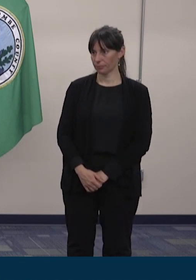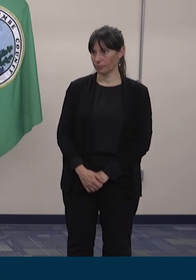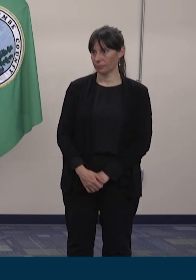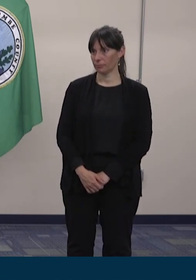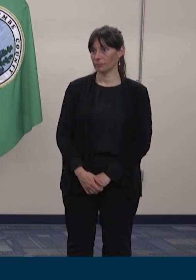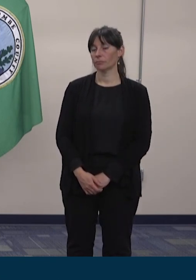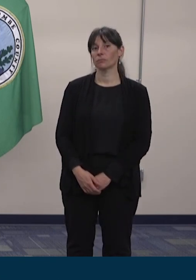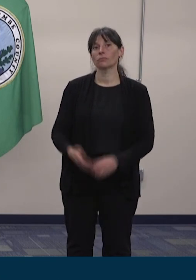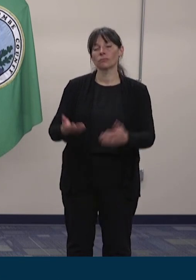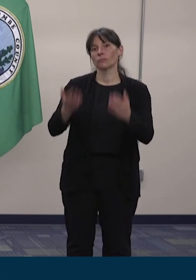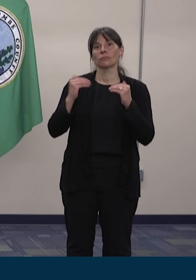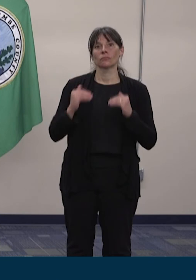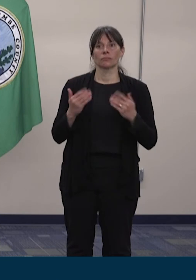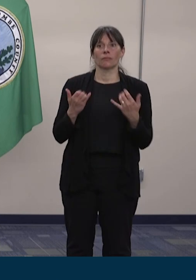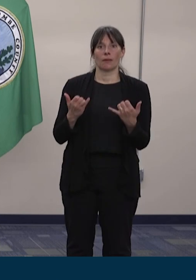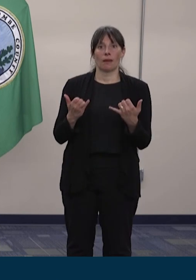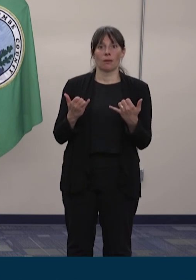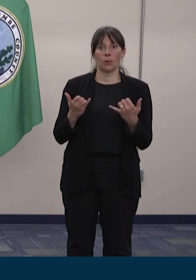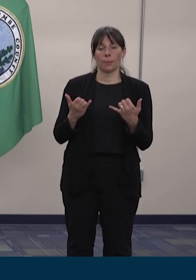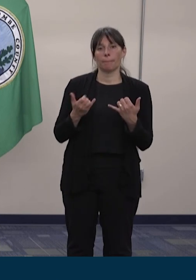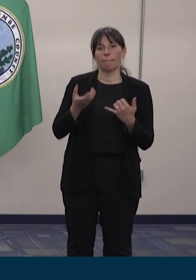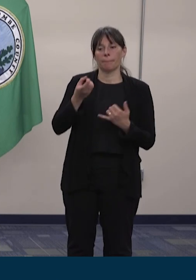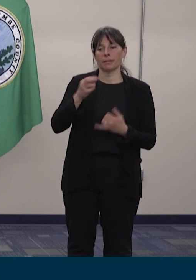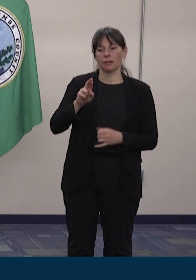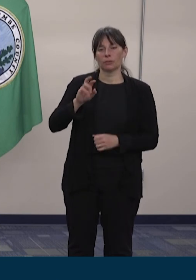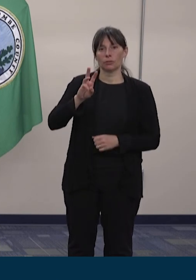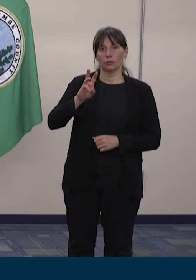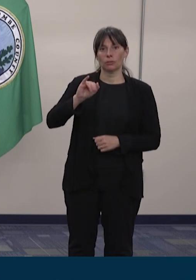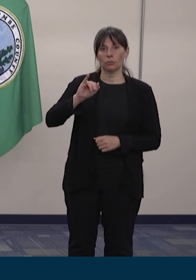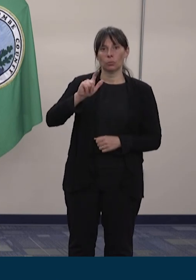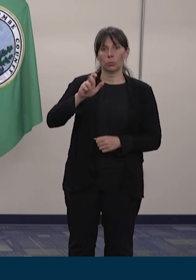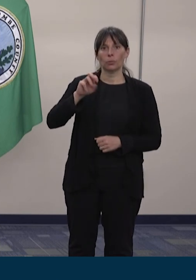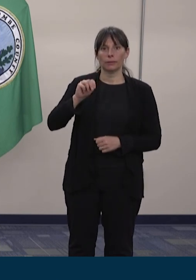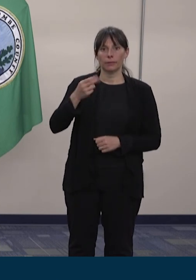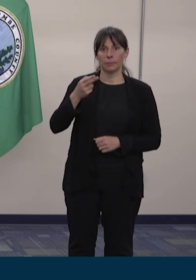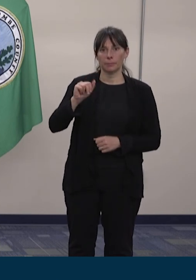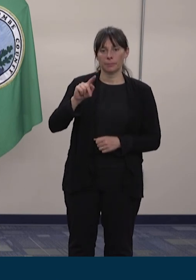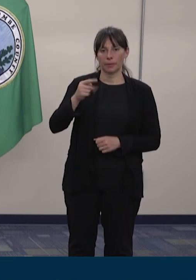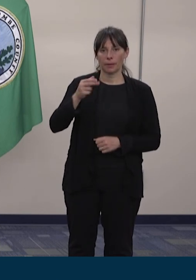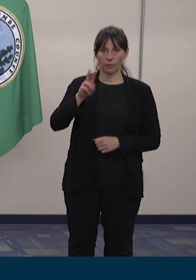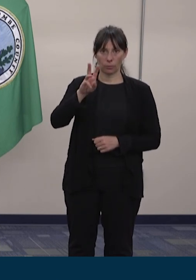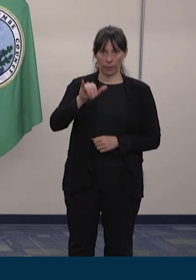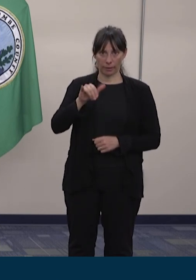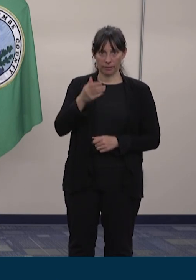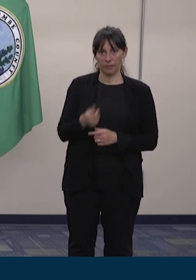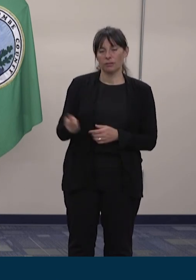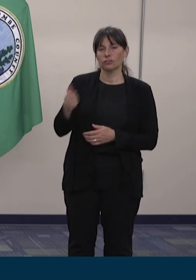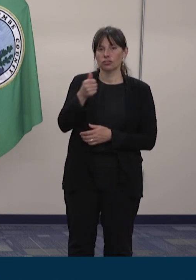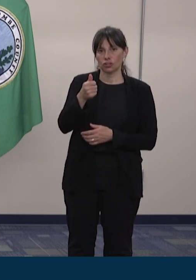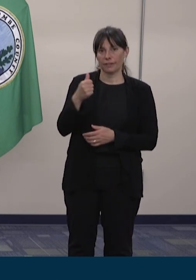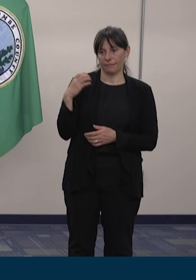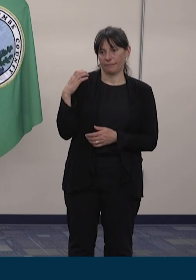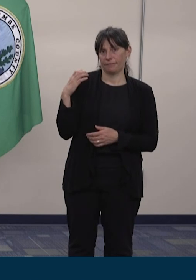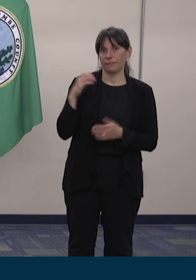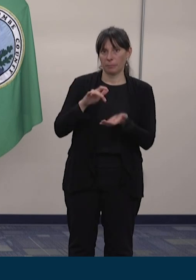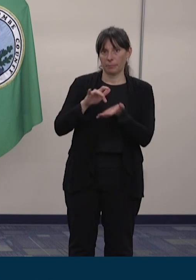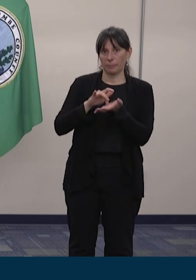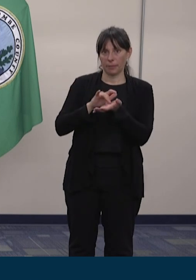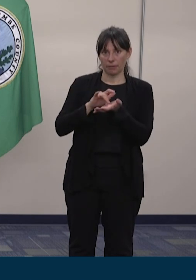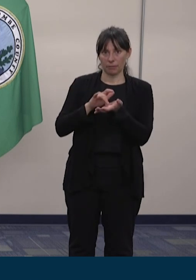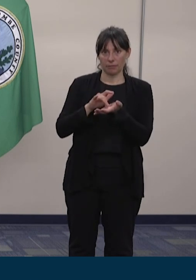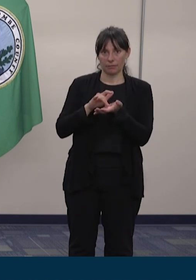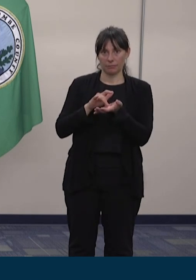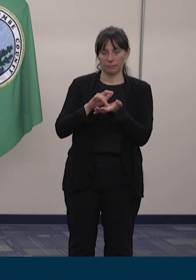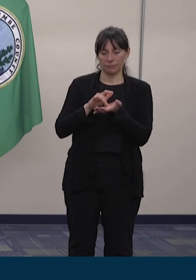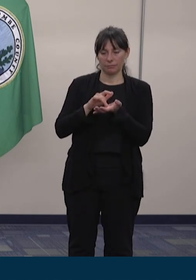And now Y we will ahora hear an vamos a update from escuchar Dr. William una- Hathaway, Chief Medical Officer for Vamos a Mission escuchar Health. al Dr. Hathaway que viene a hablar, es un